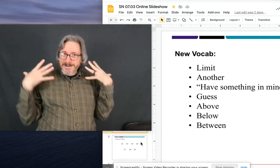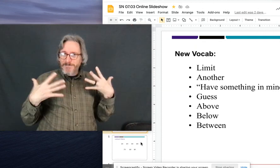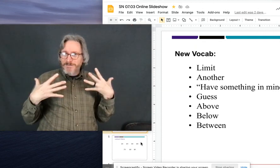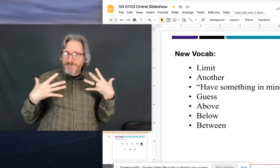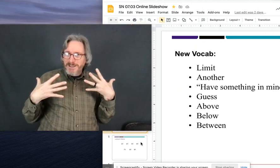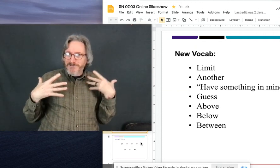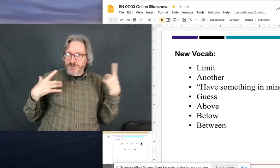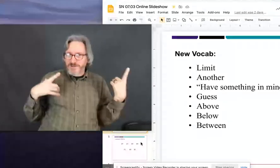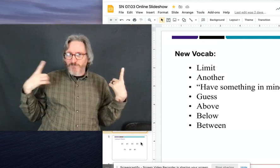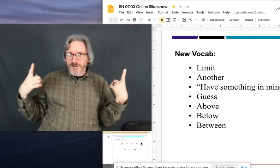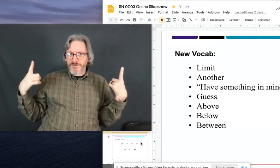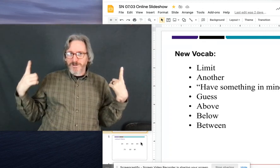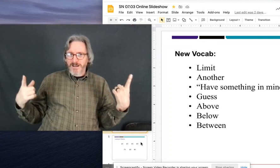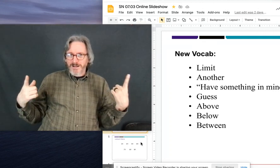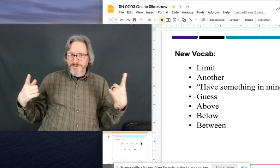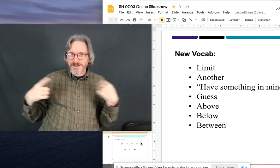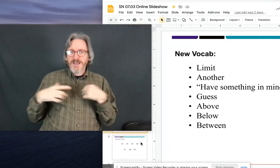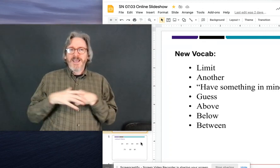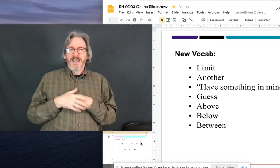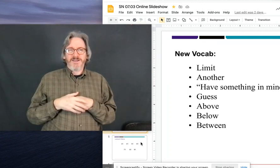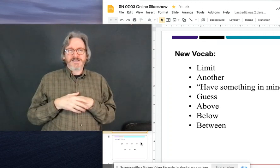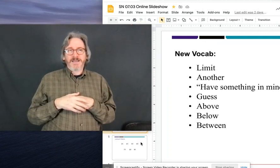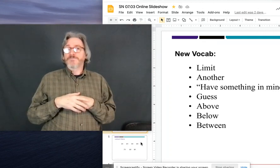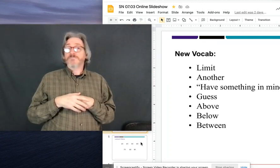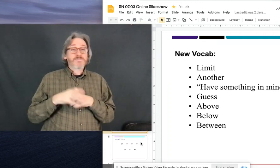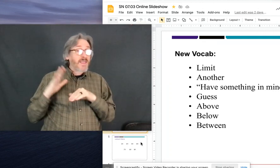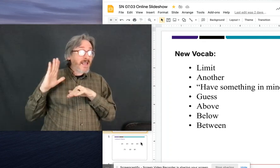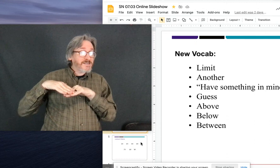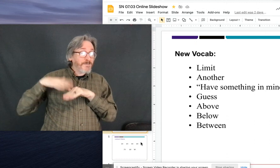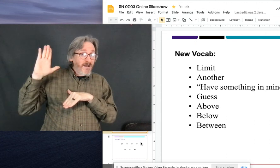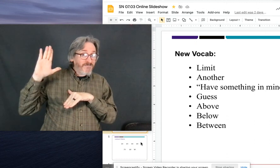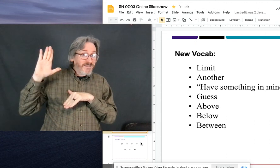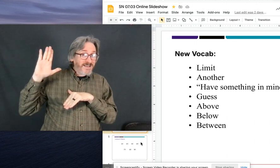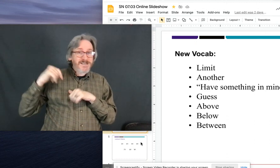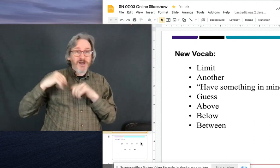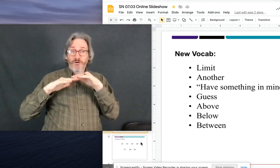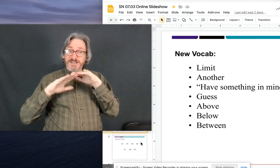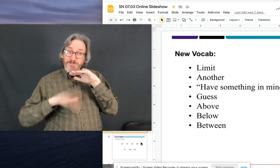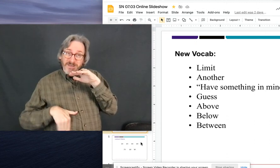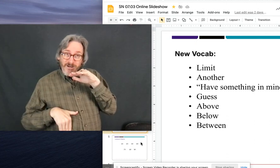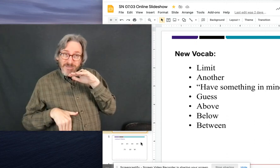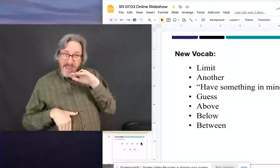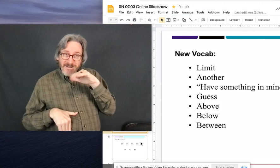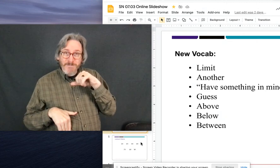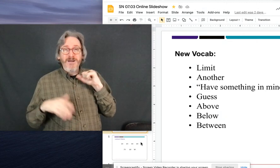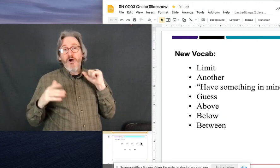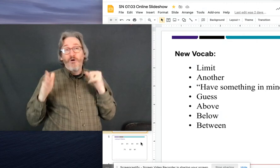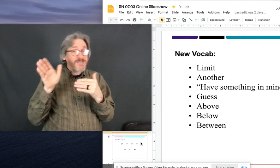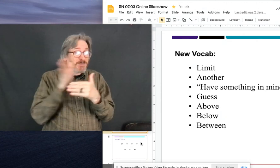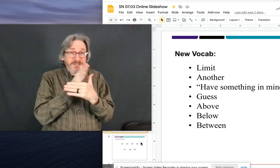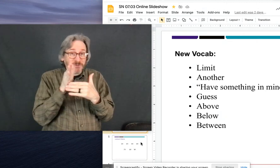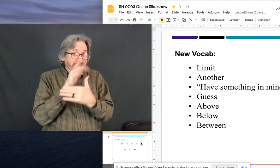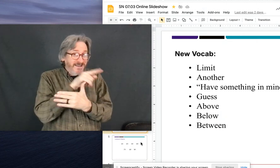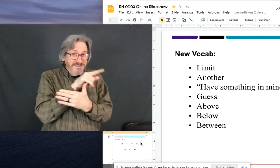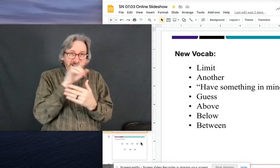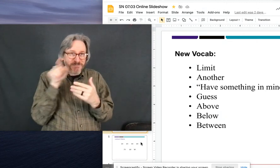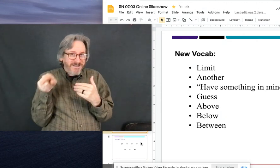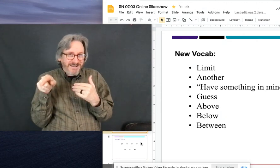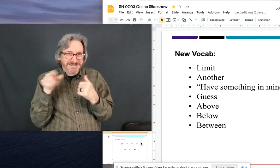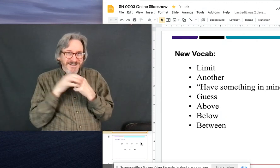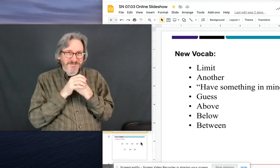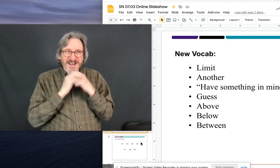the number I'm thinking of between 1 and 100, and then you say, it's above this, or it's below that number, or it's between this